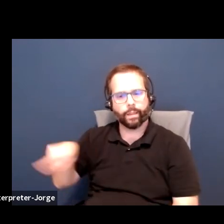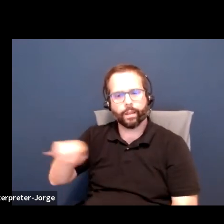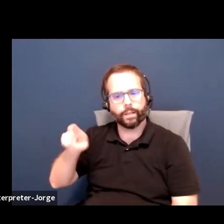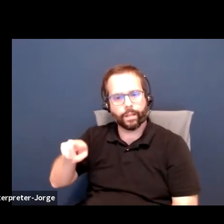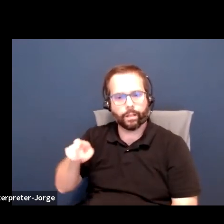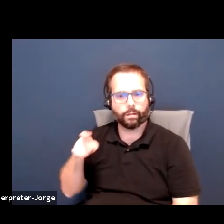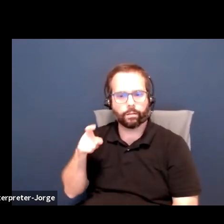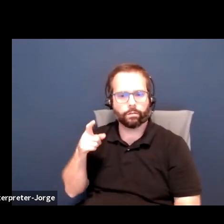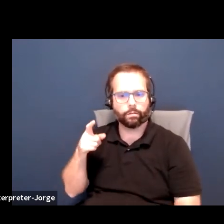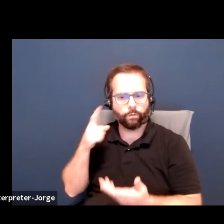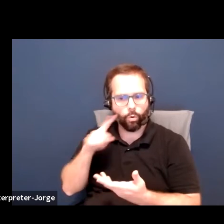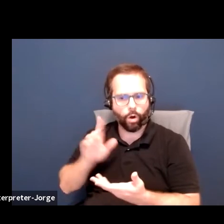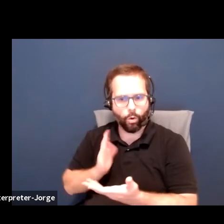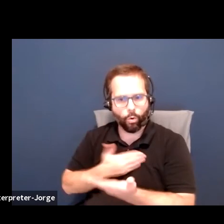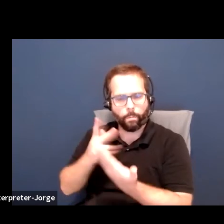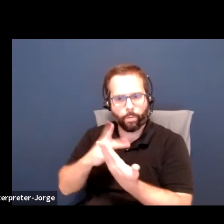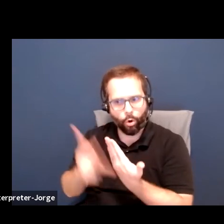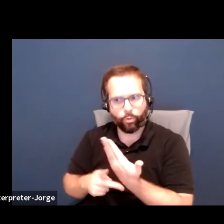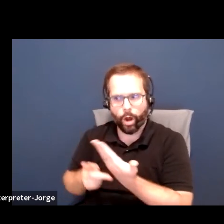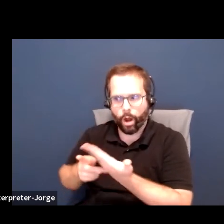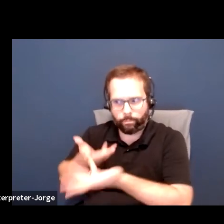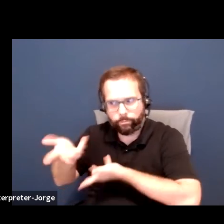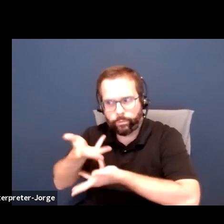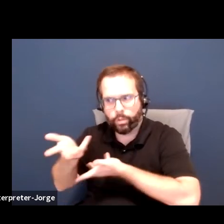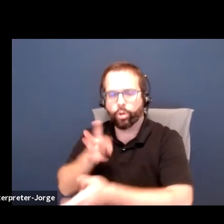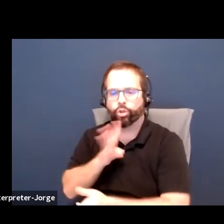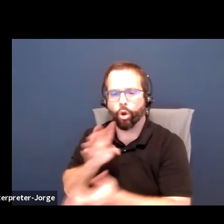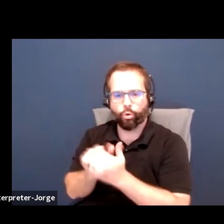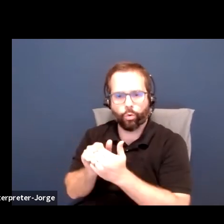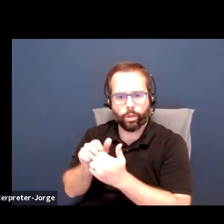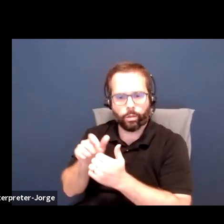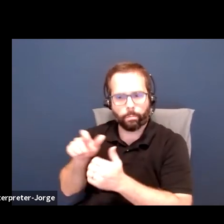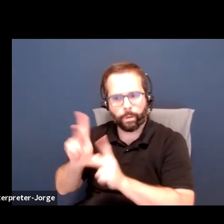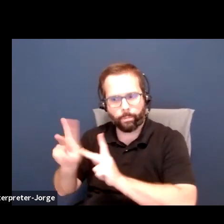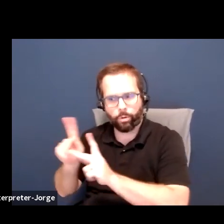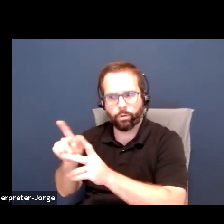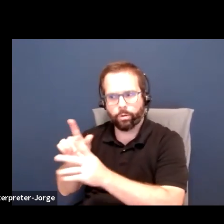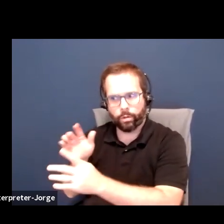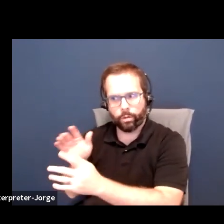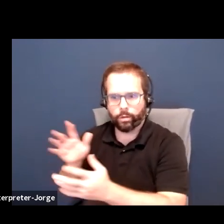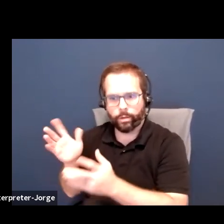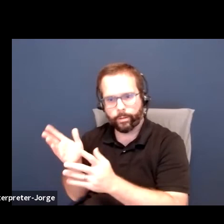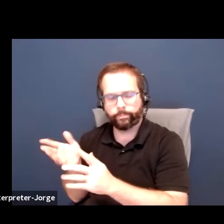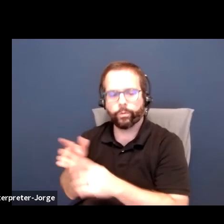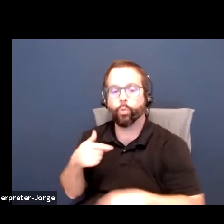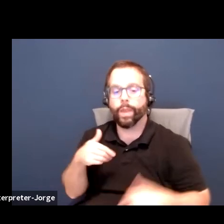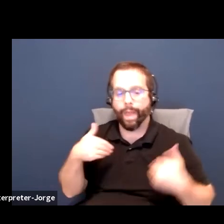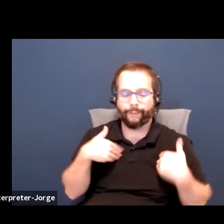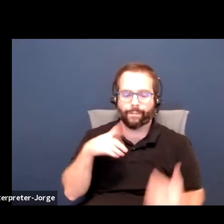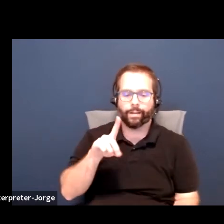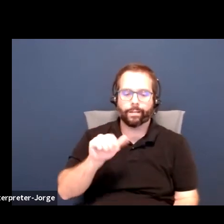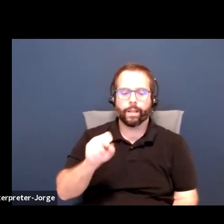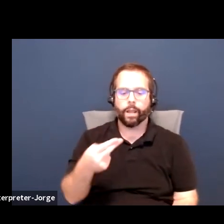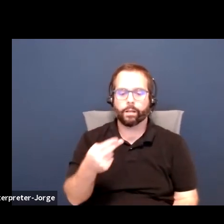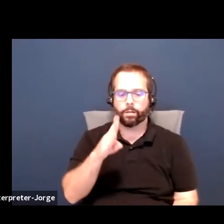And then it also goes to, we do a dashboard that then gets shared with our board of